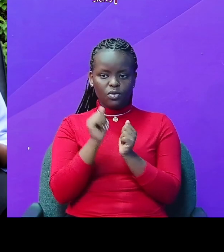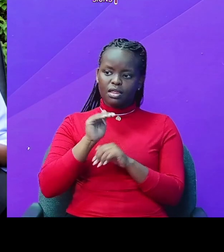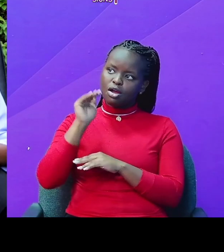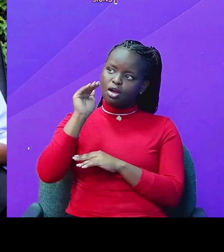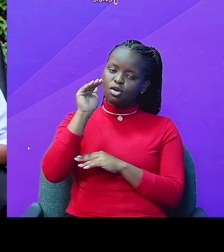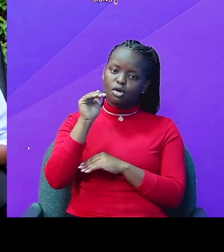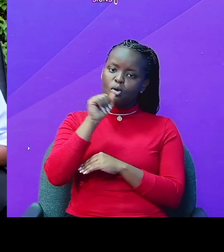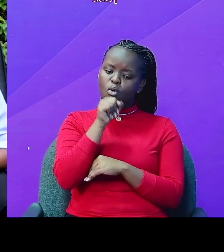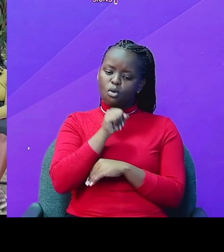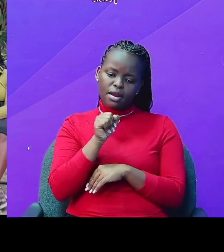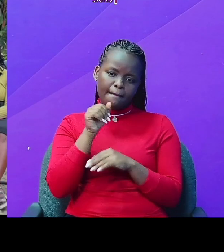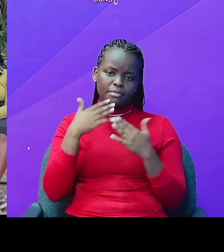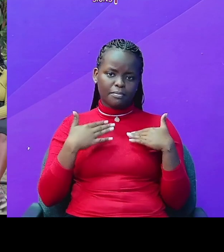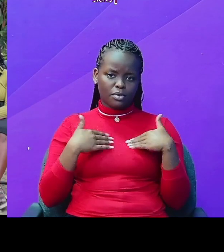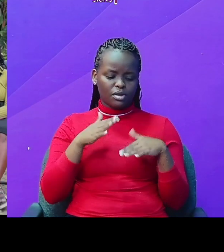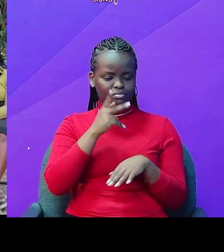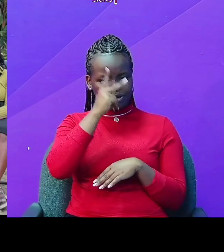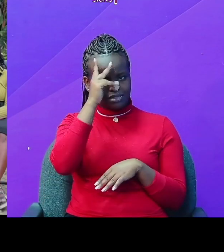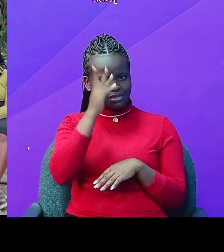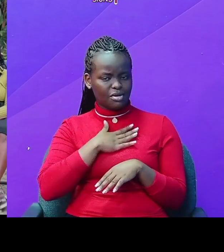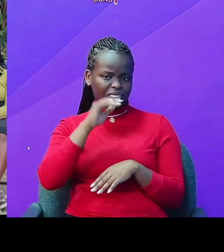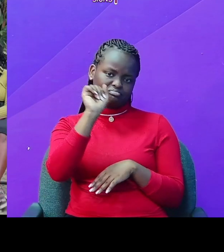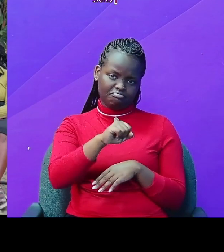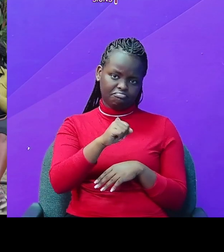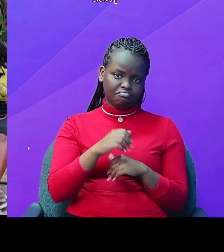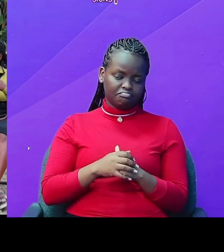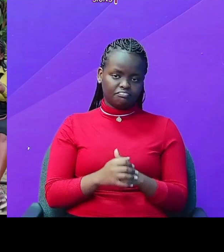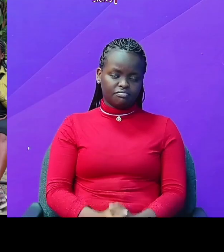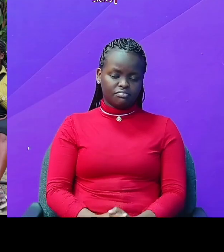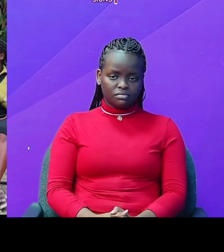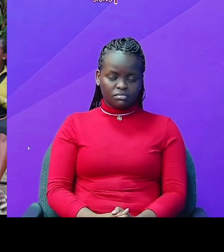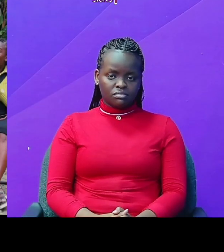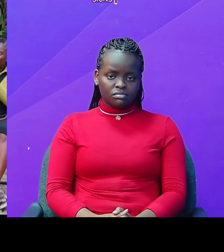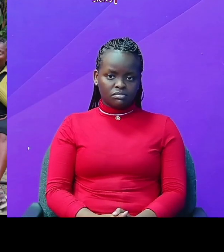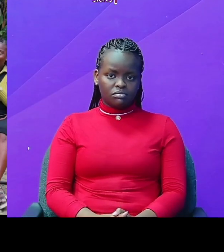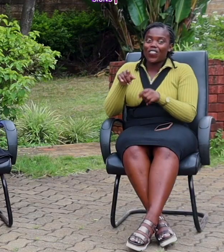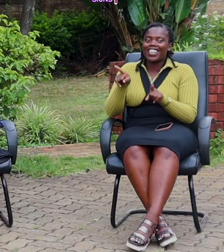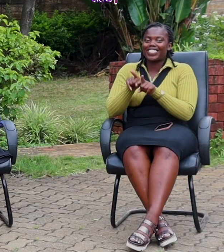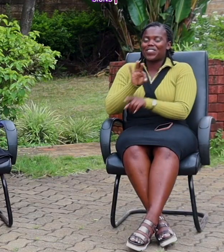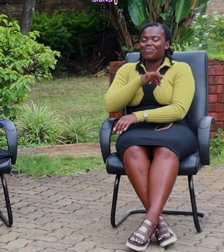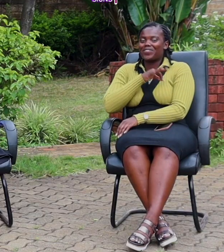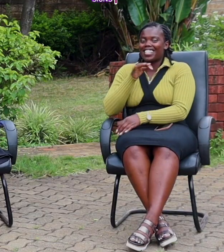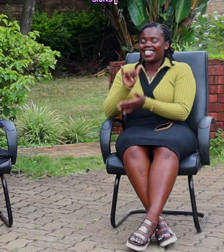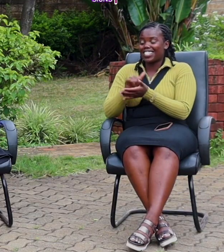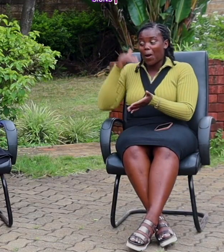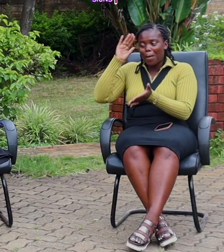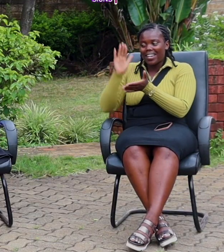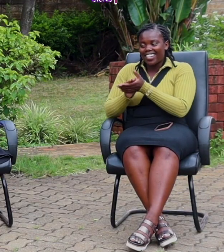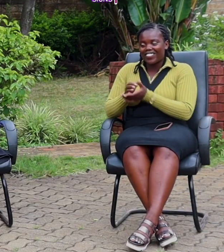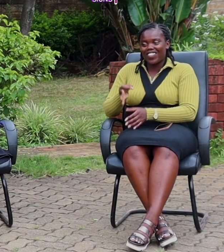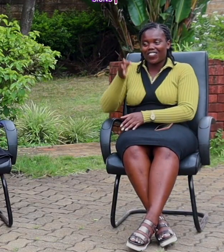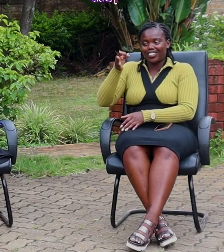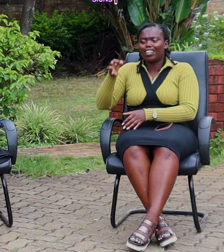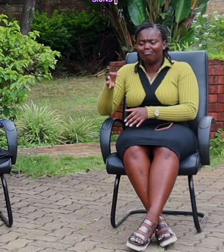adults, our parents. Yeah. Amazing. Continue with the